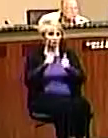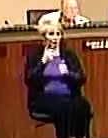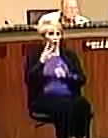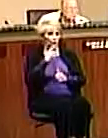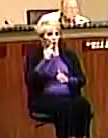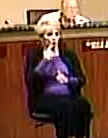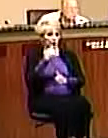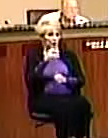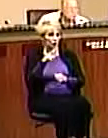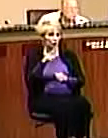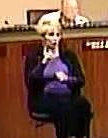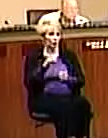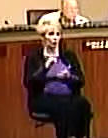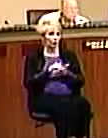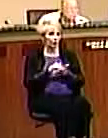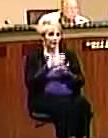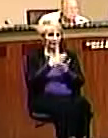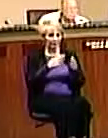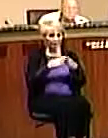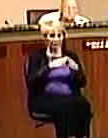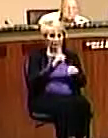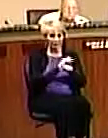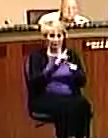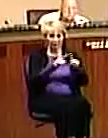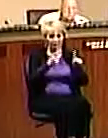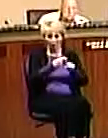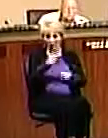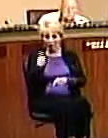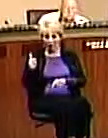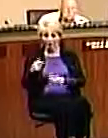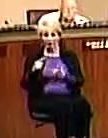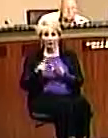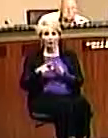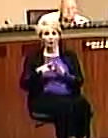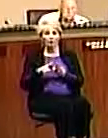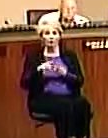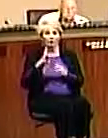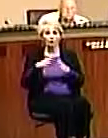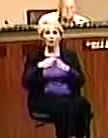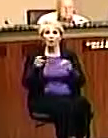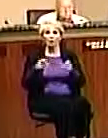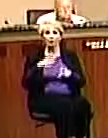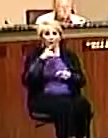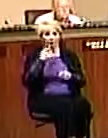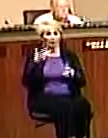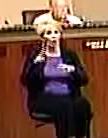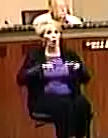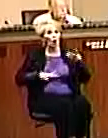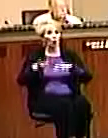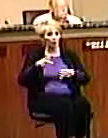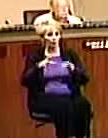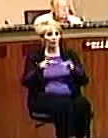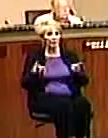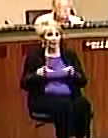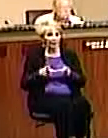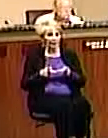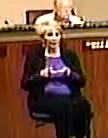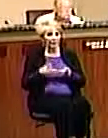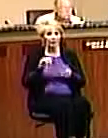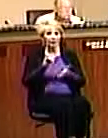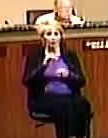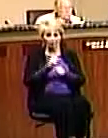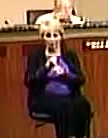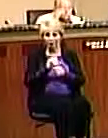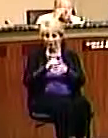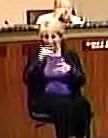issues. One, it treats some city employees differently from others, and two, it places the city manager in an awkward position of having to make such a